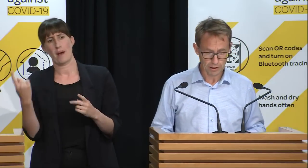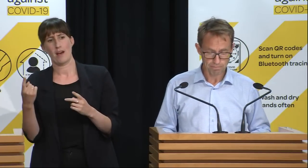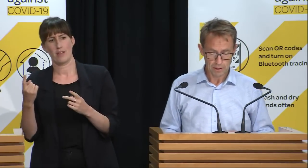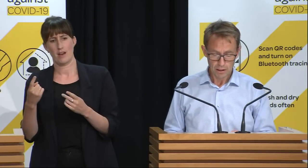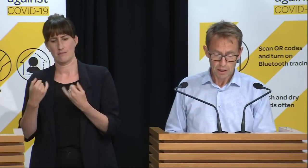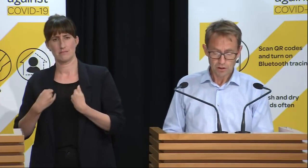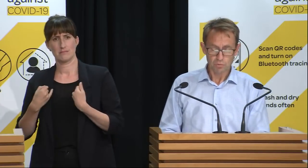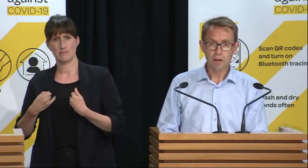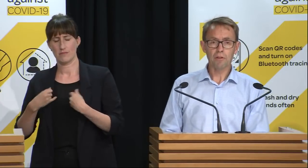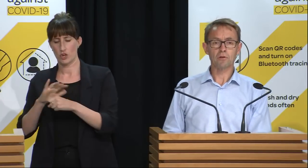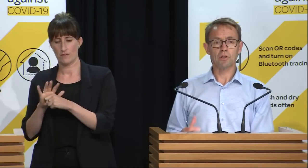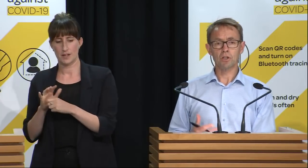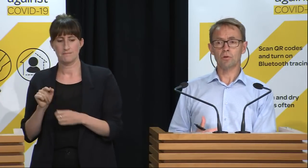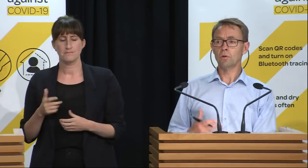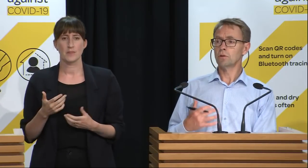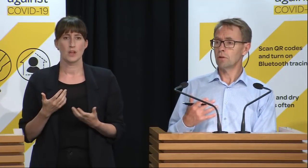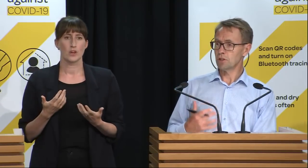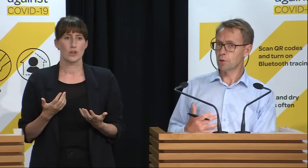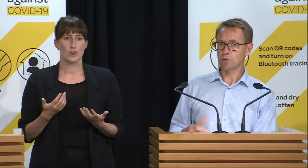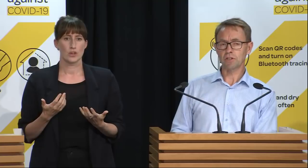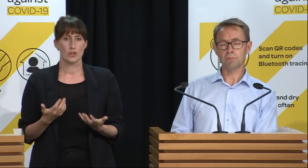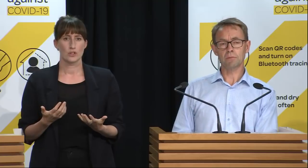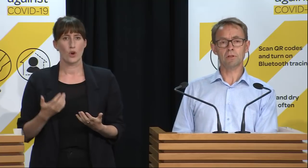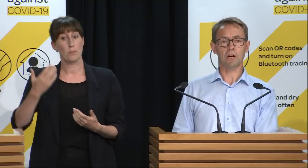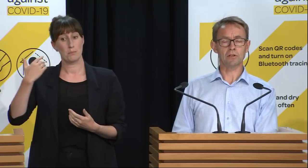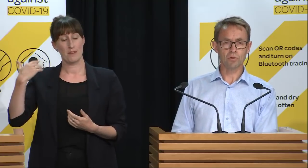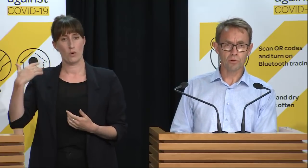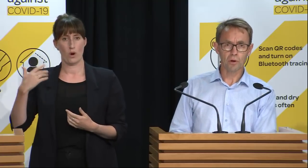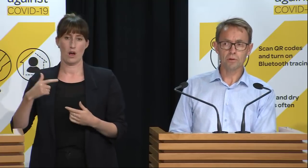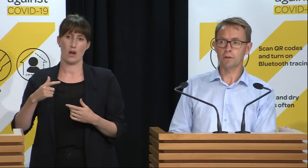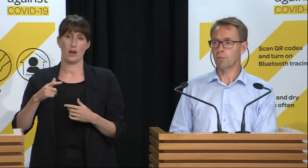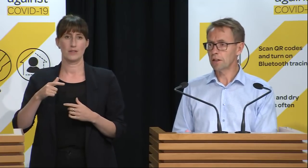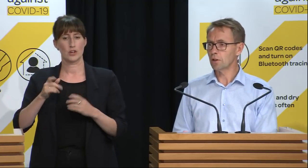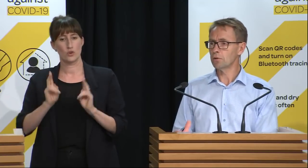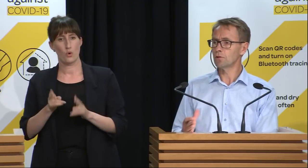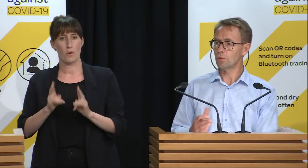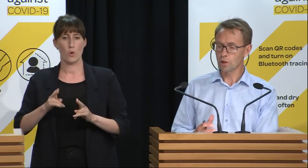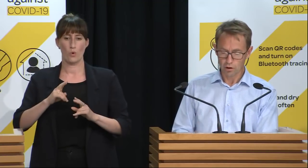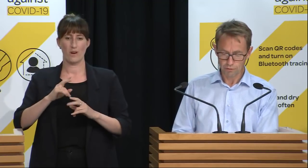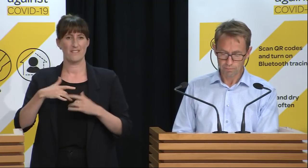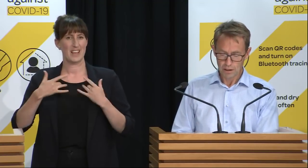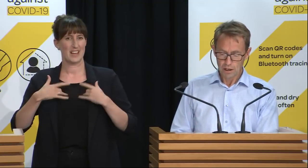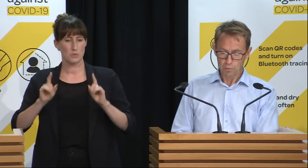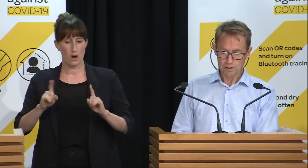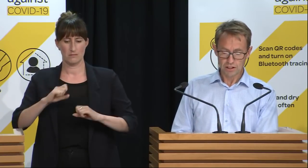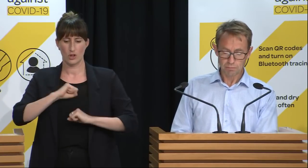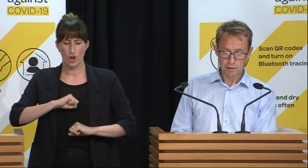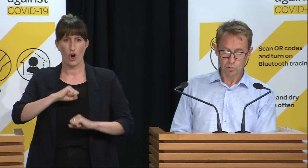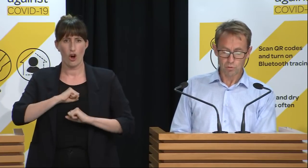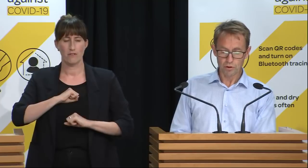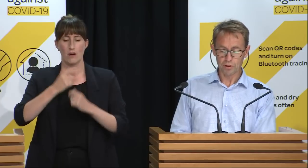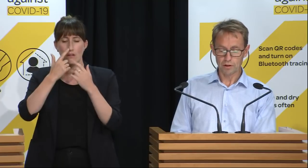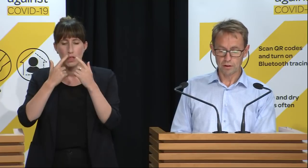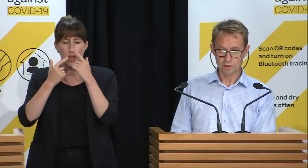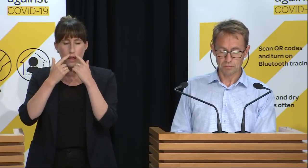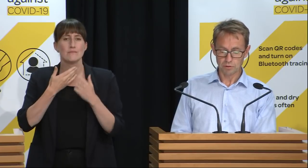in the outbreak. So rather than traditional respiratory symptoms like a sore throat, a runny nose or a cough, we are seeing